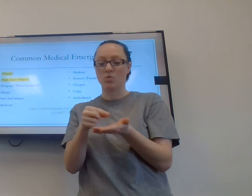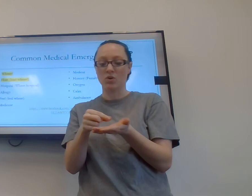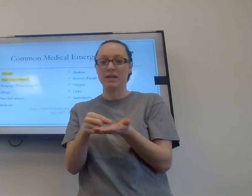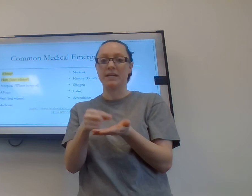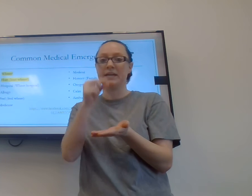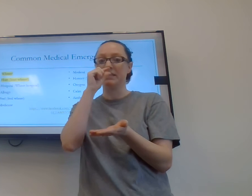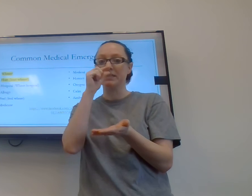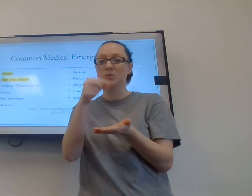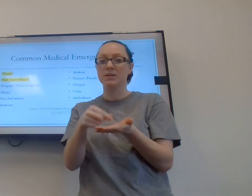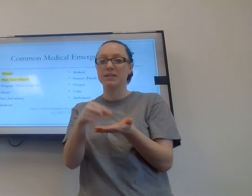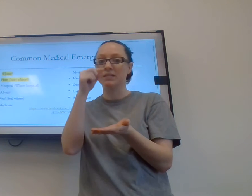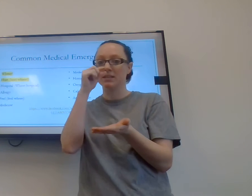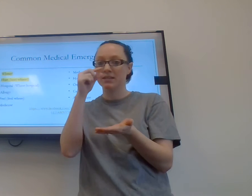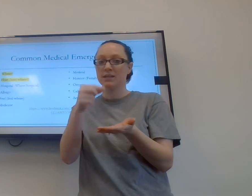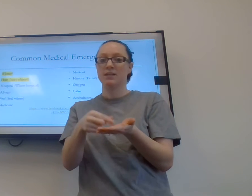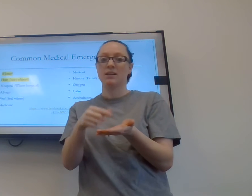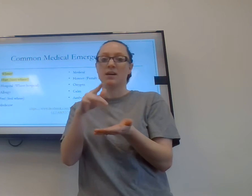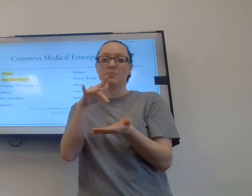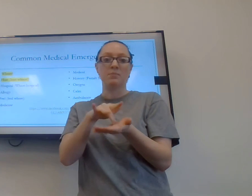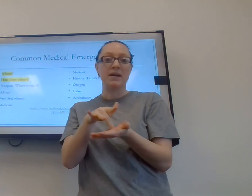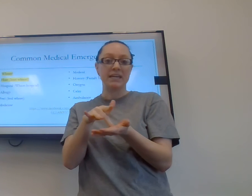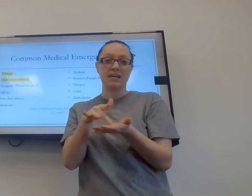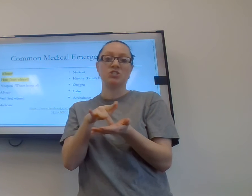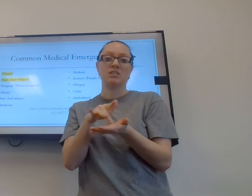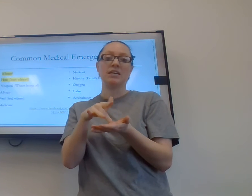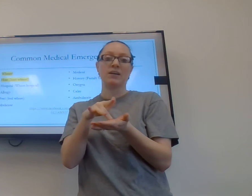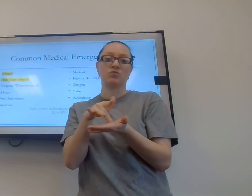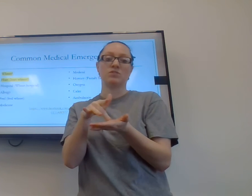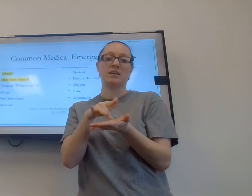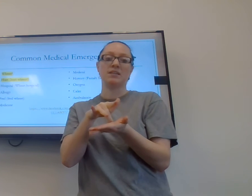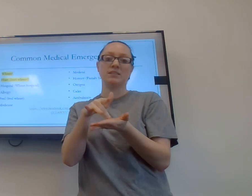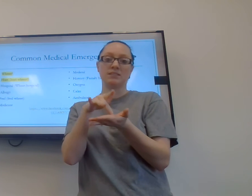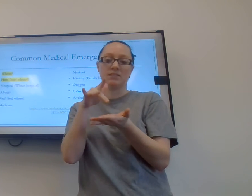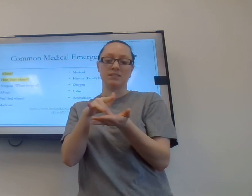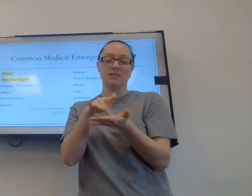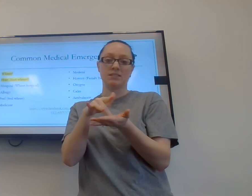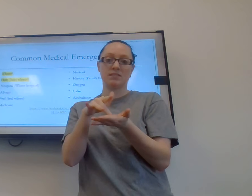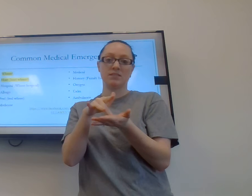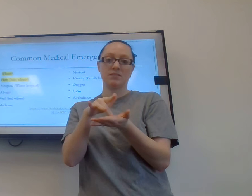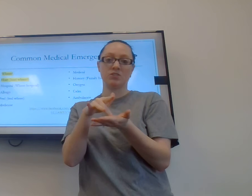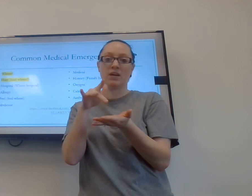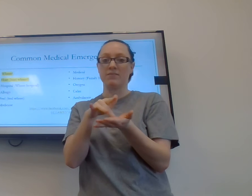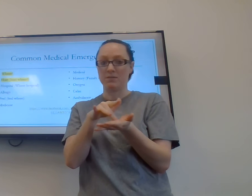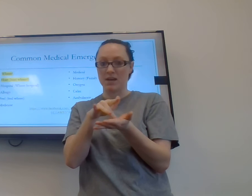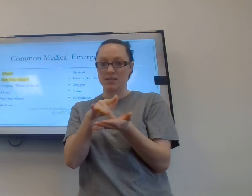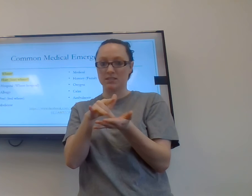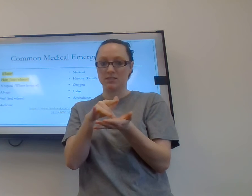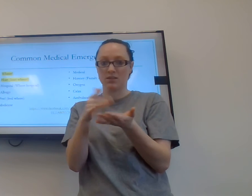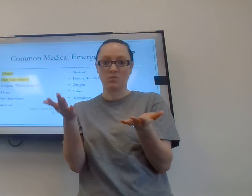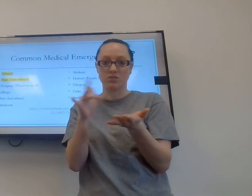or a liquid, but medication, the actual sign is this. Do you have any meds? What's your